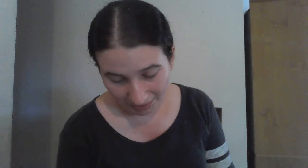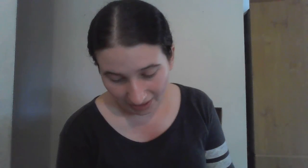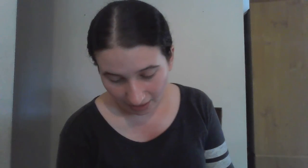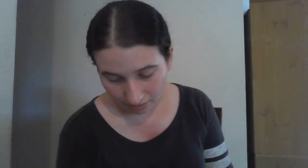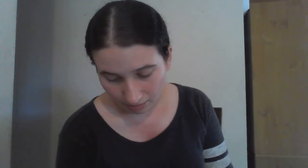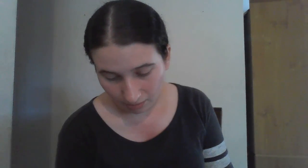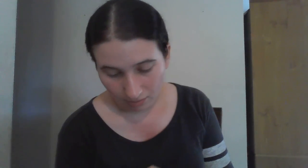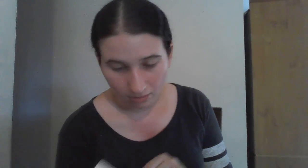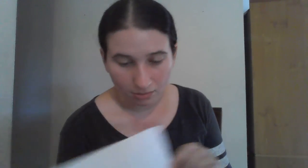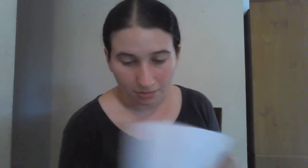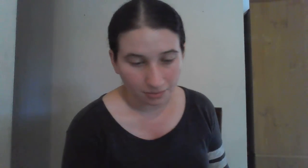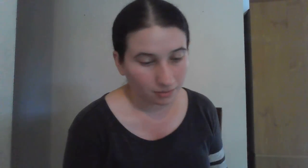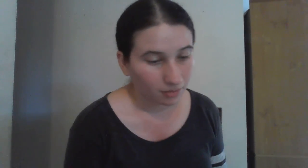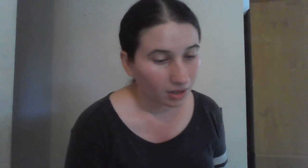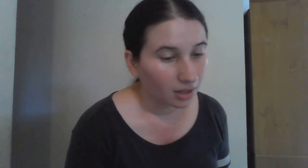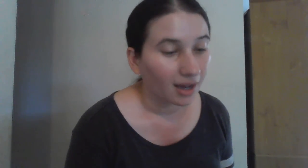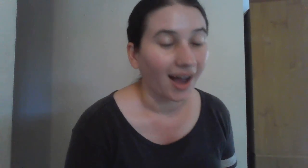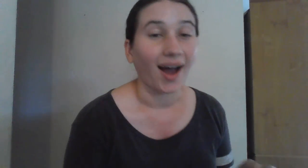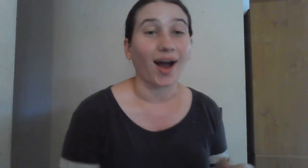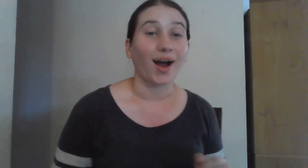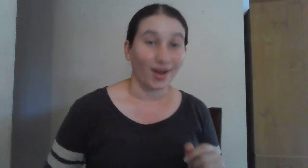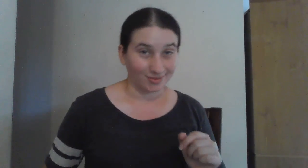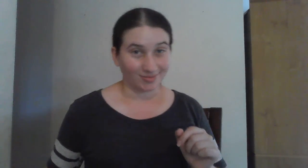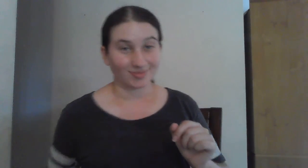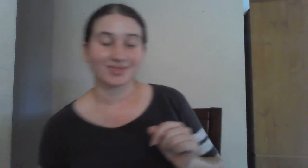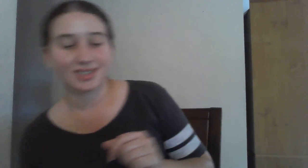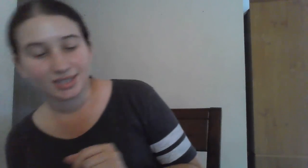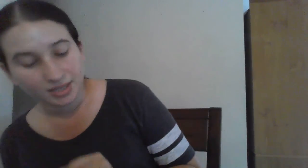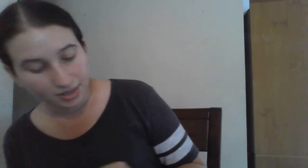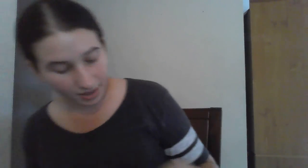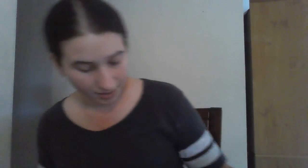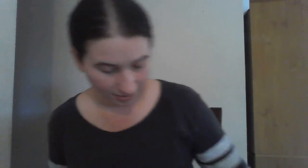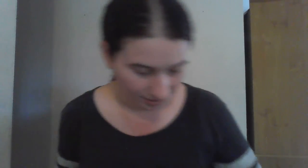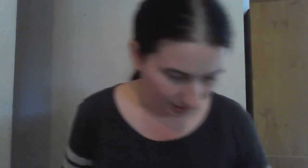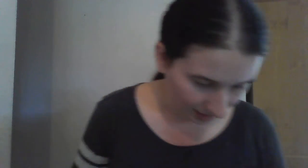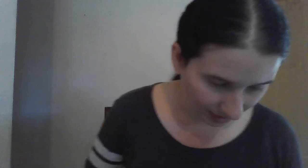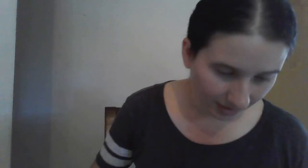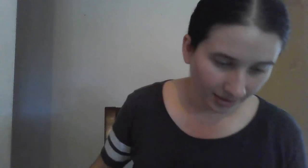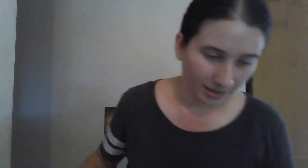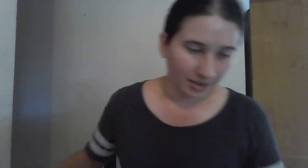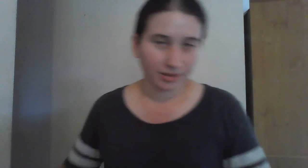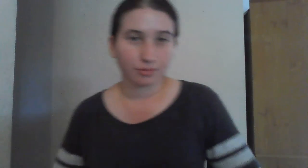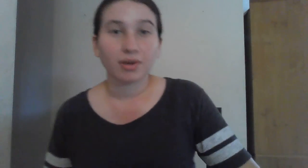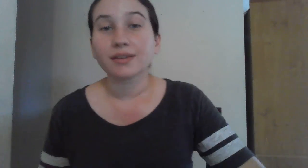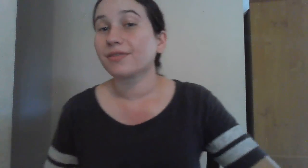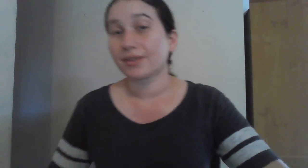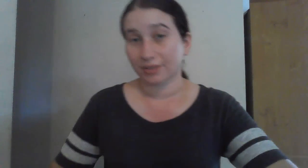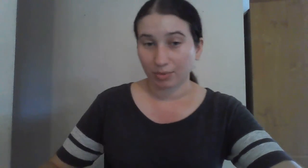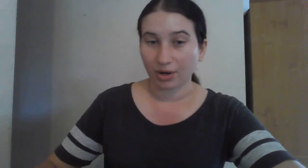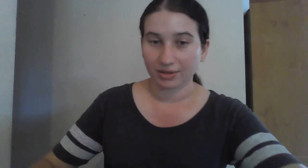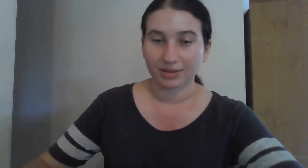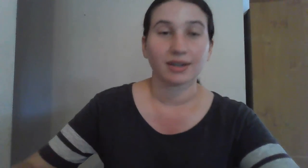Repeat exercise. Aha! This is my favorite part